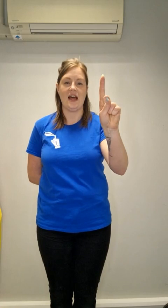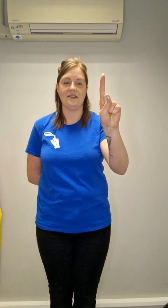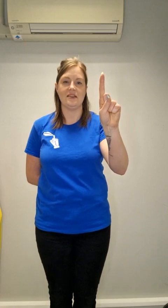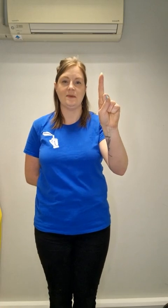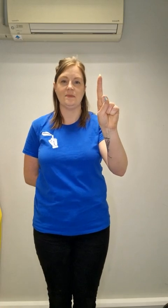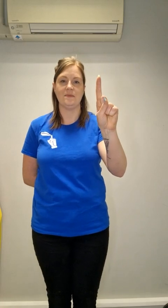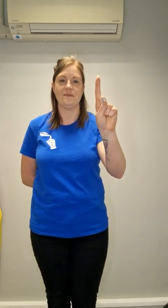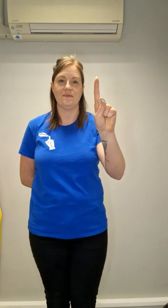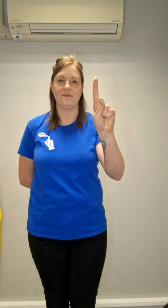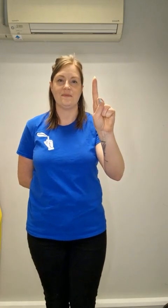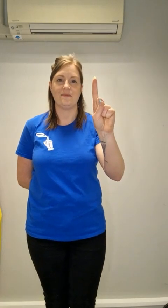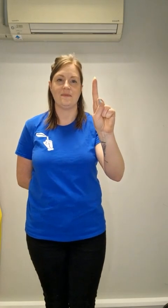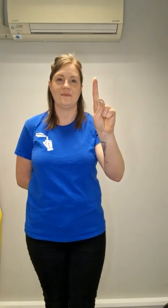hand.